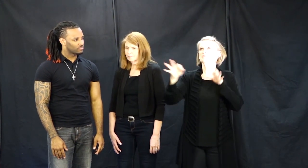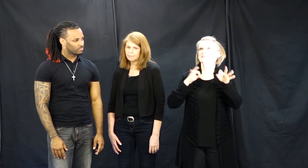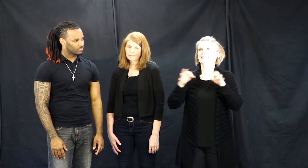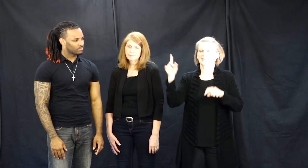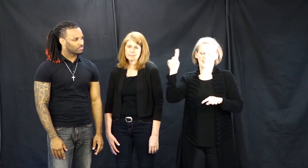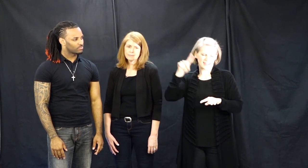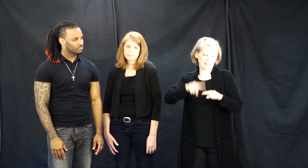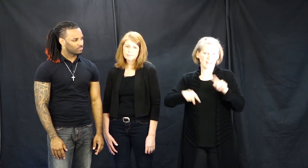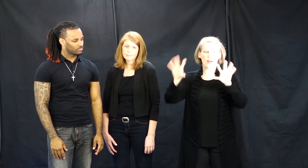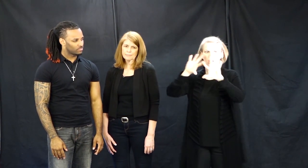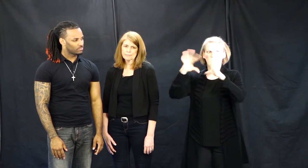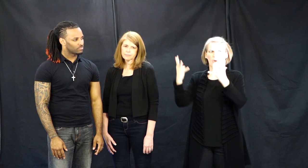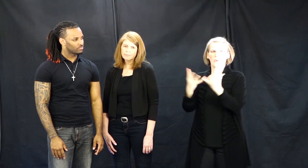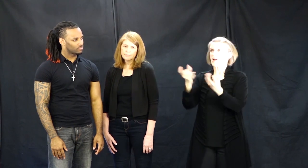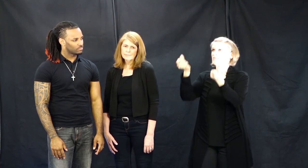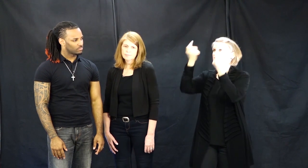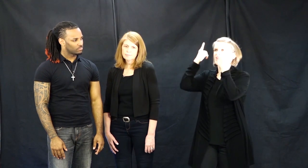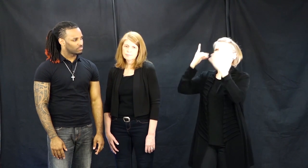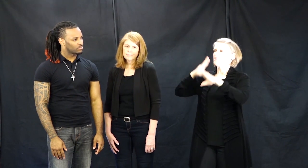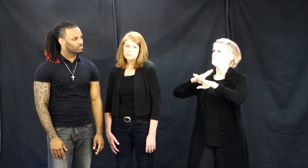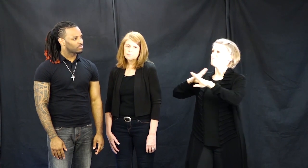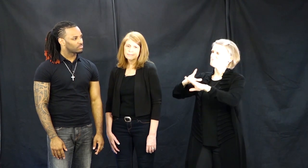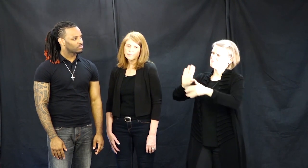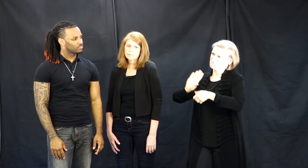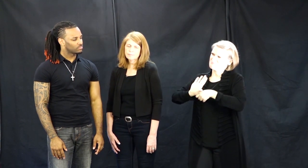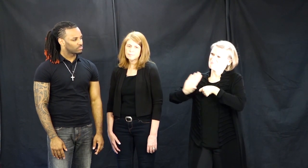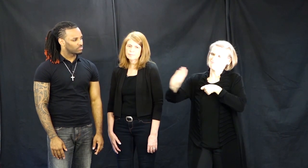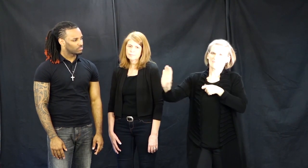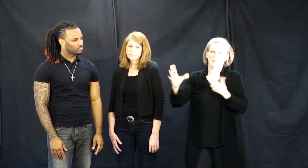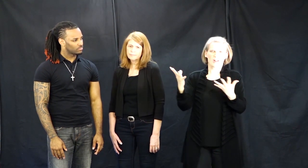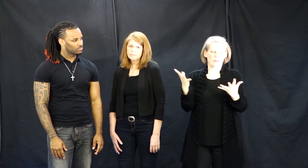away what we can never understand. We push away the